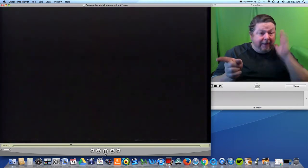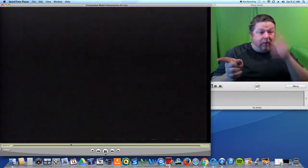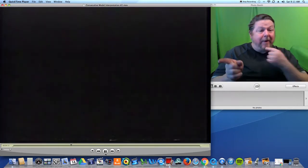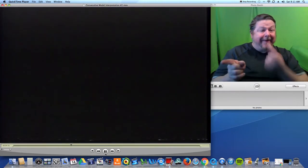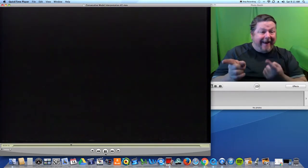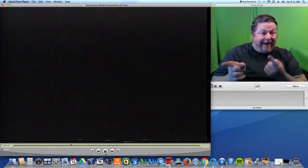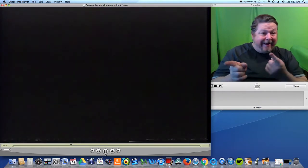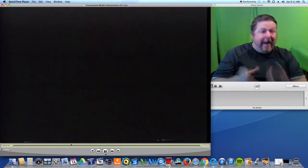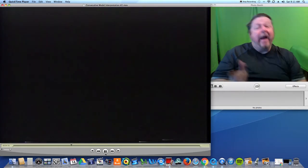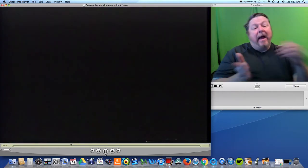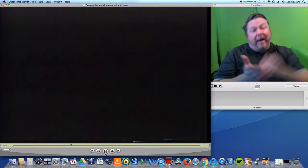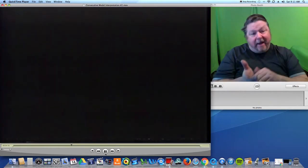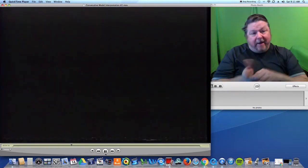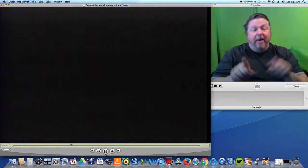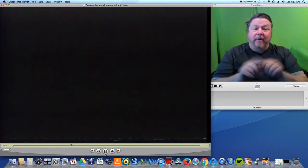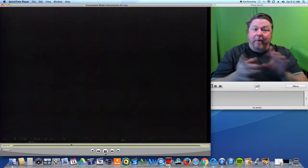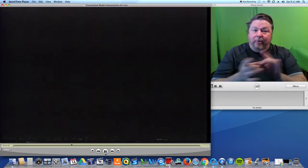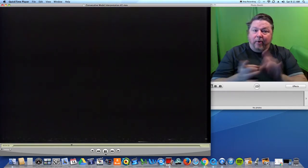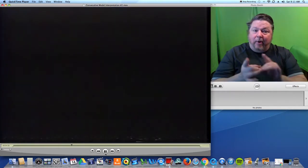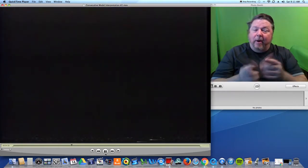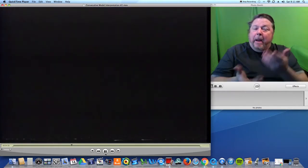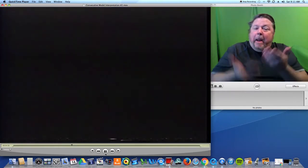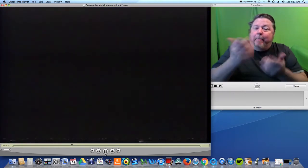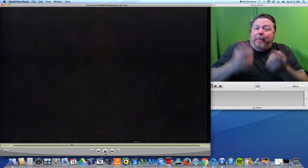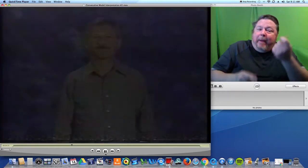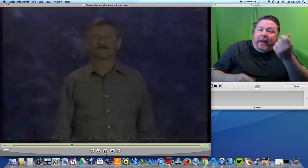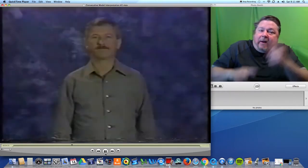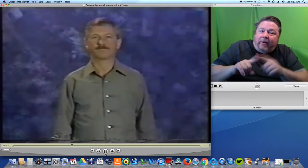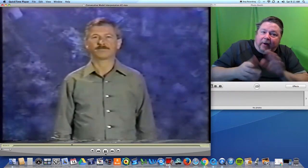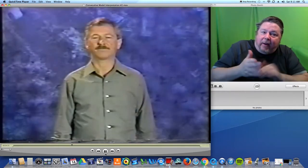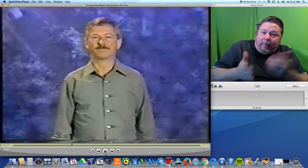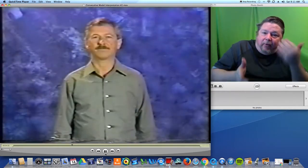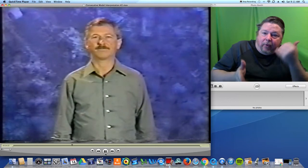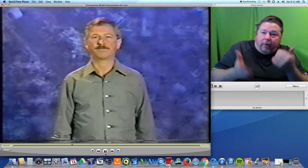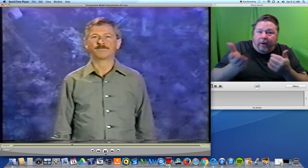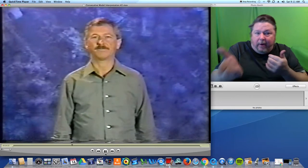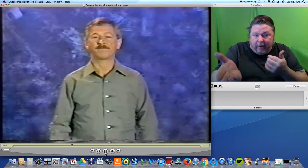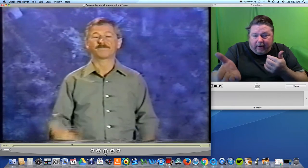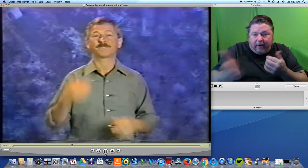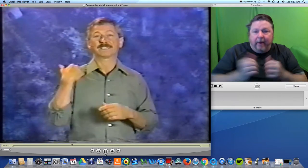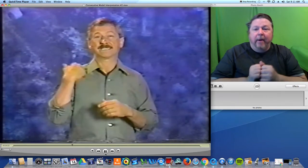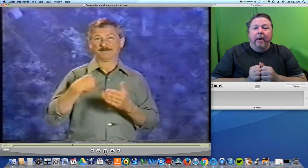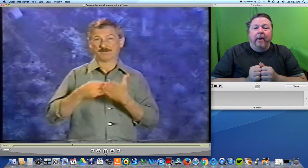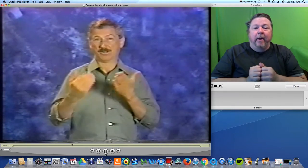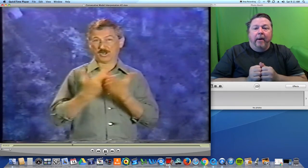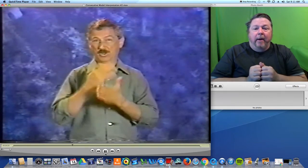he's going to say, again, the same story, maybe a little differently than before.